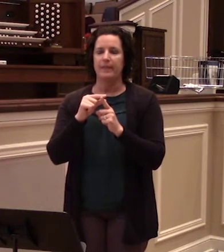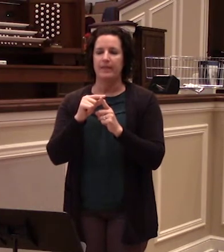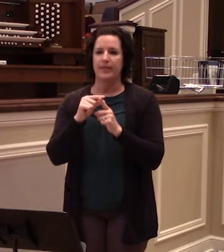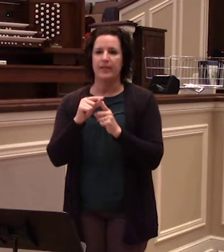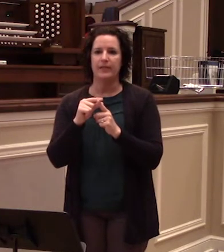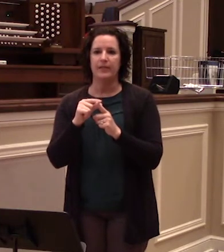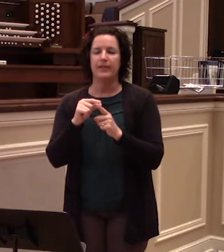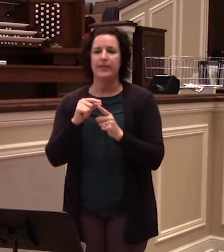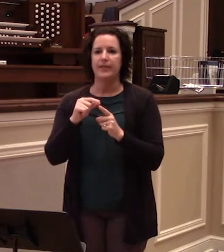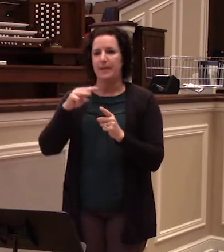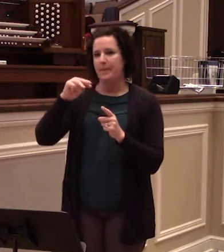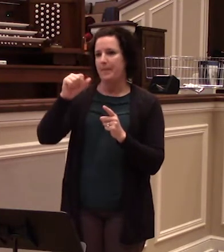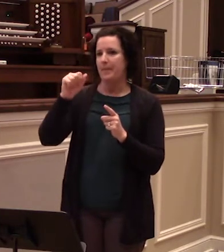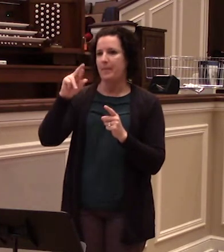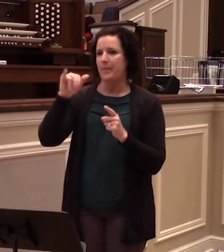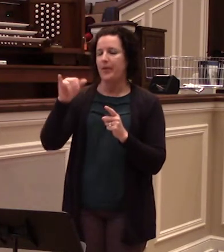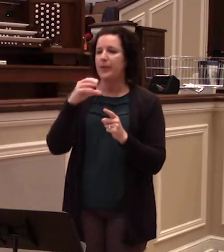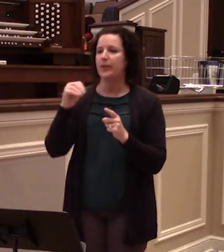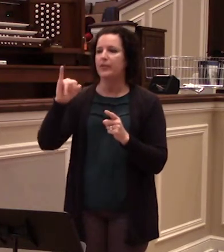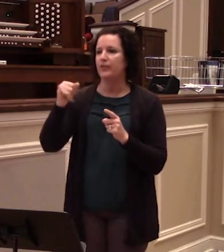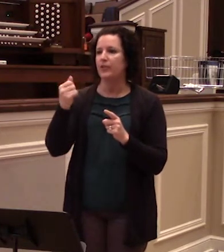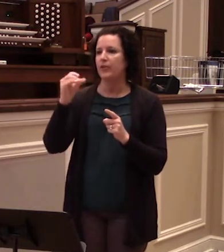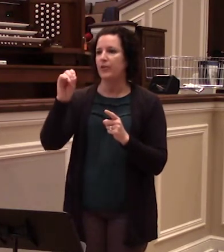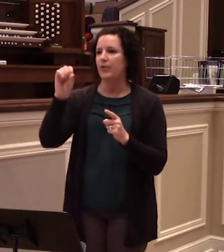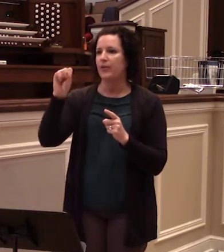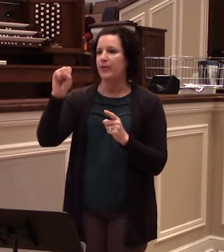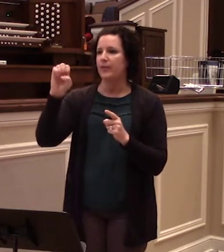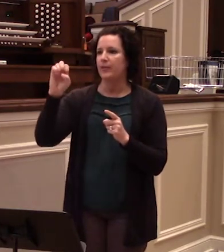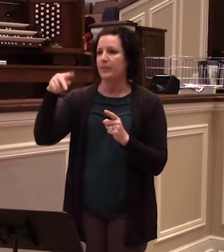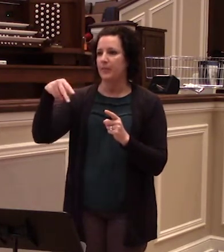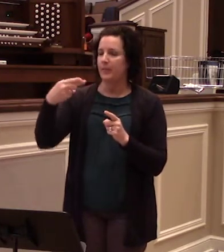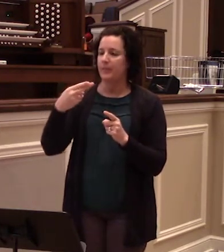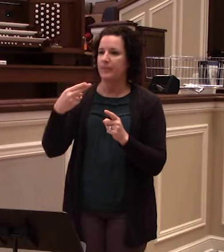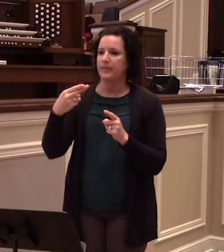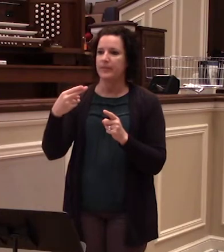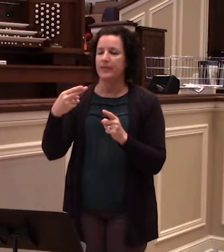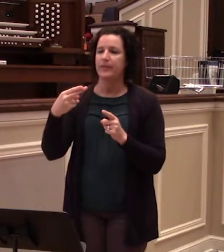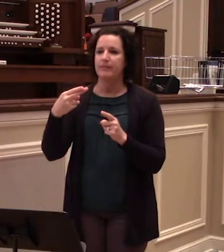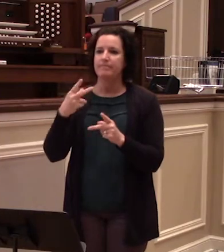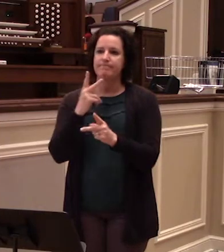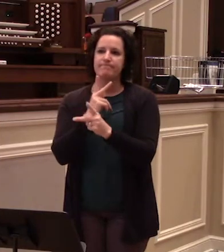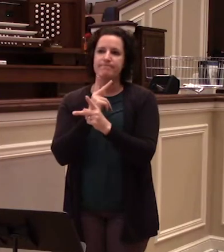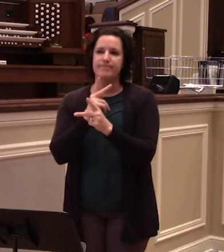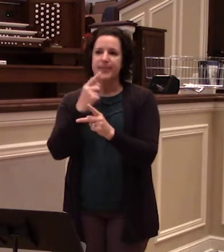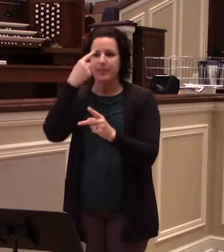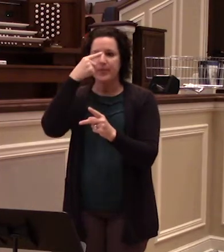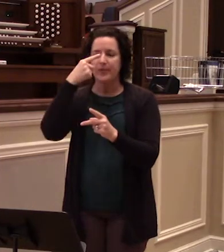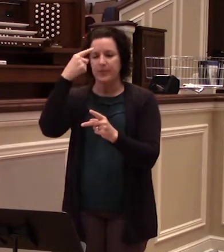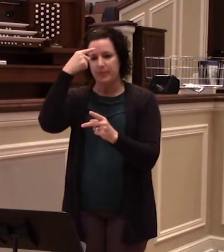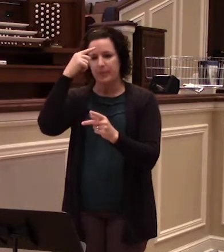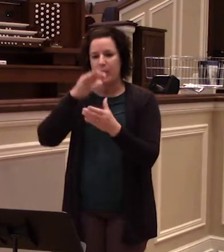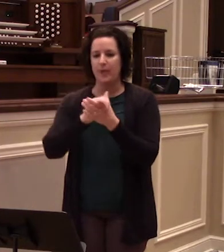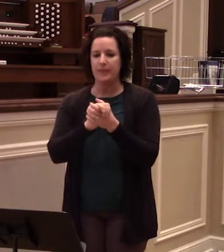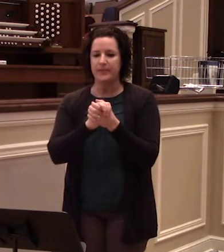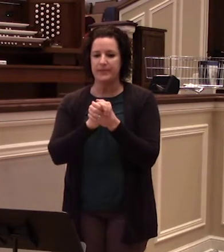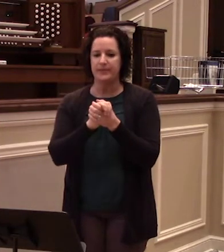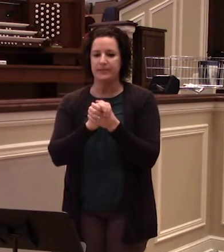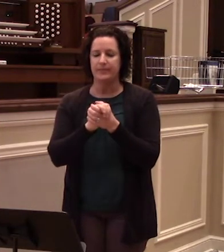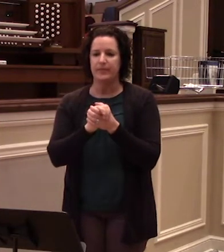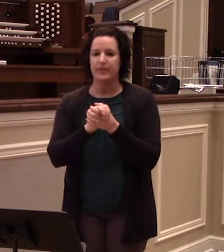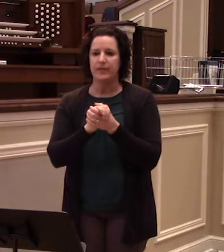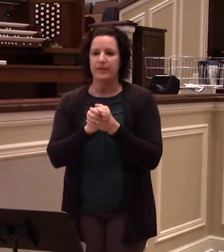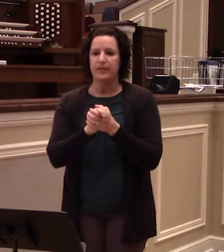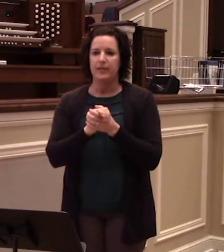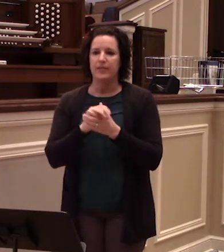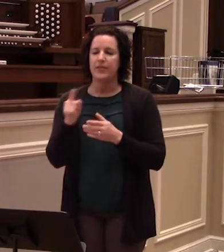this place. They've come to the temple in obedience to the word of God. Scripture is quoted all throughout this